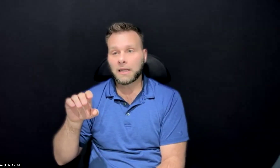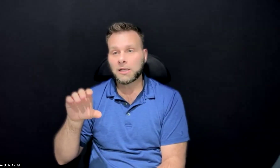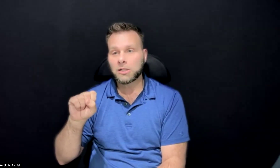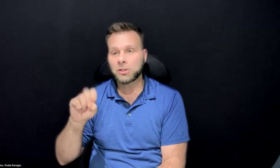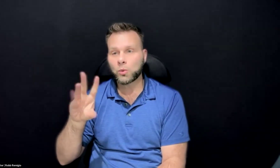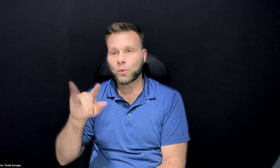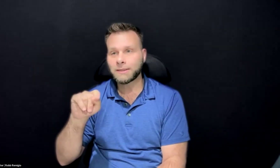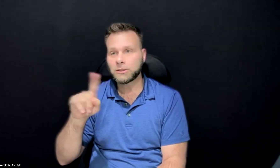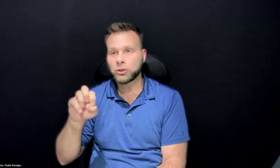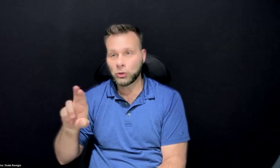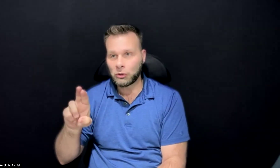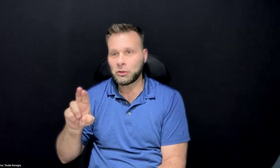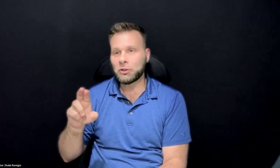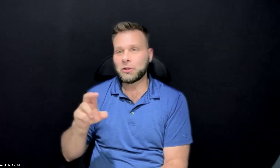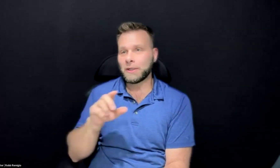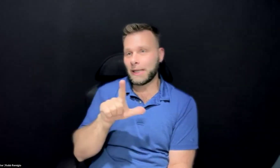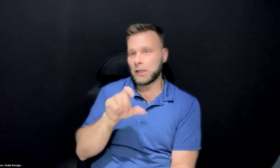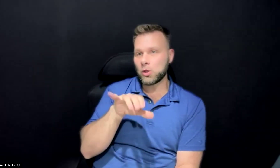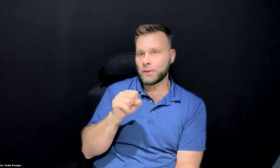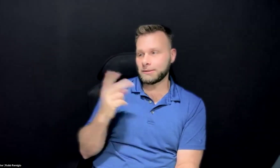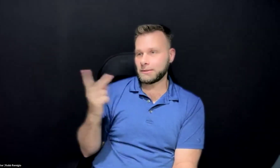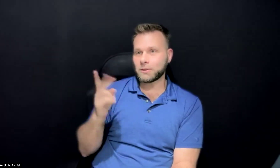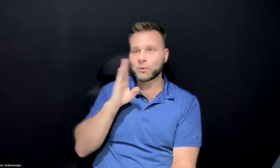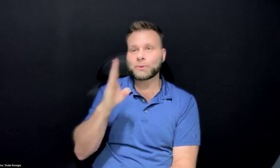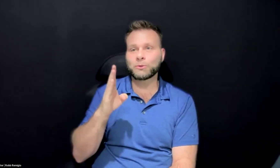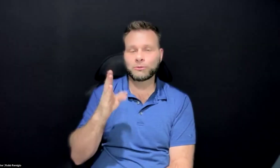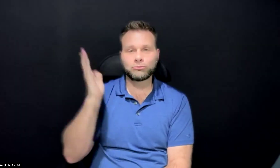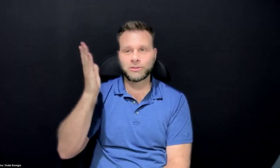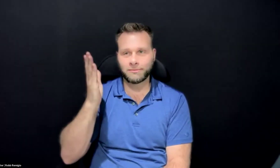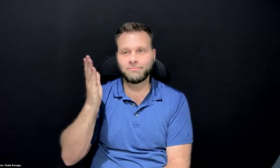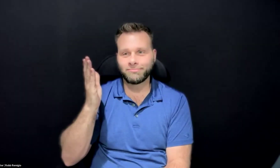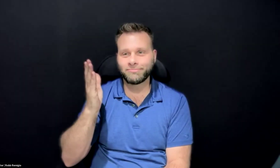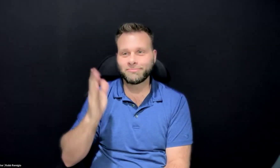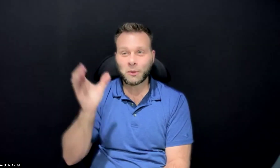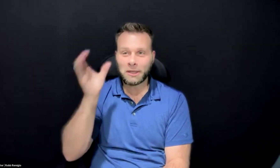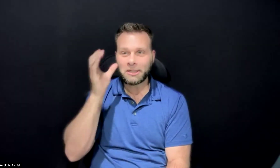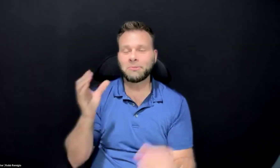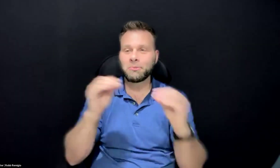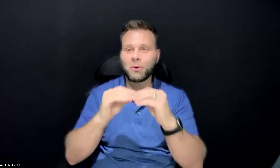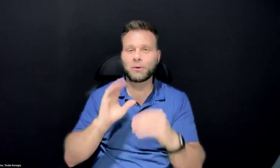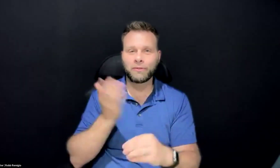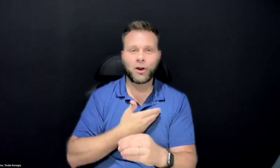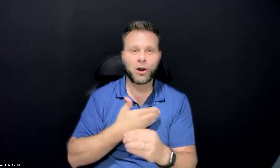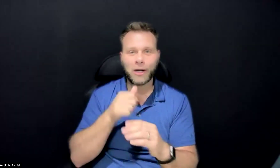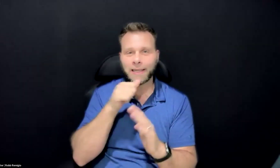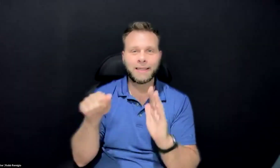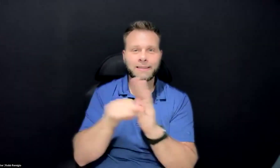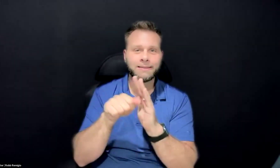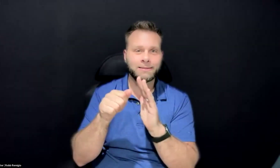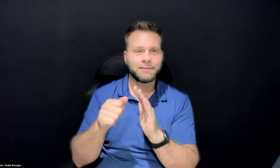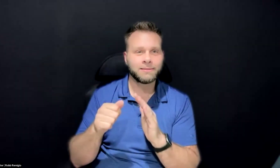topics, so you'll be able to hear more of Brian's dulcet tones in the next two presentations. Hope you guys enjoy my